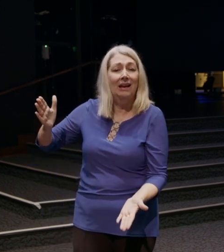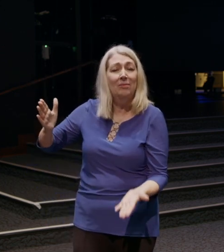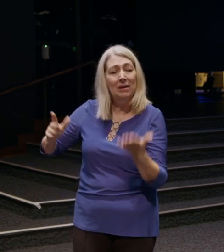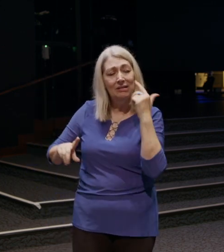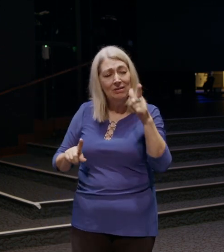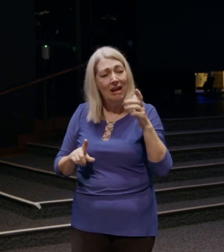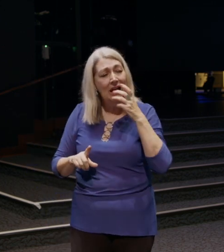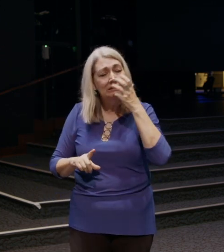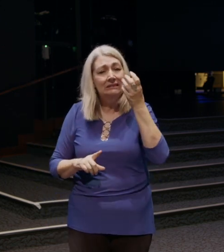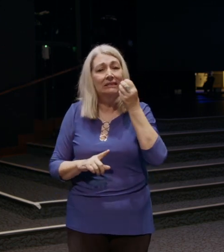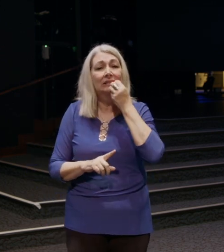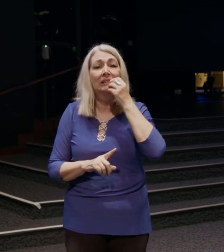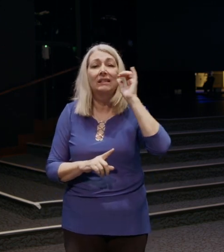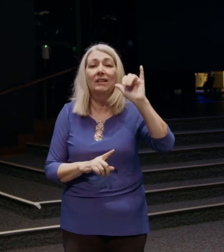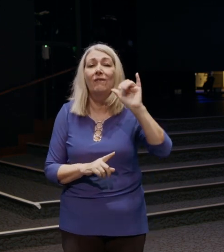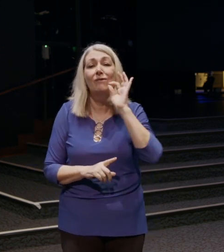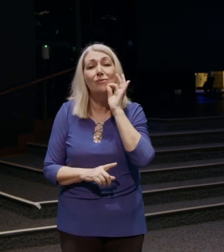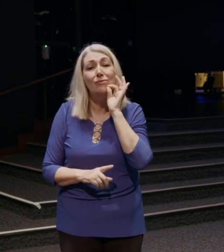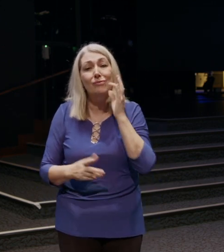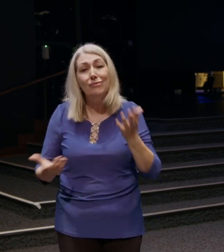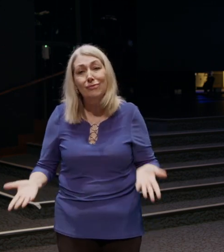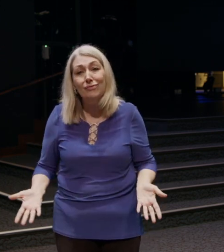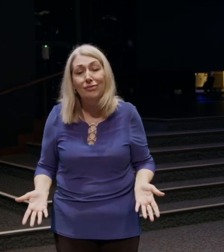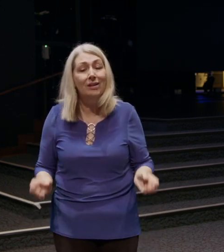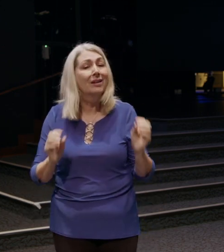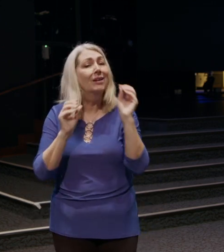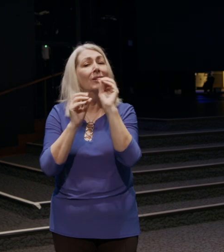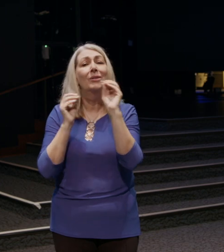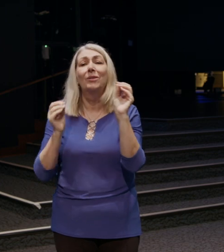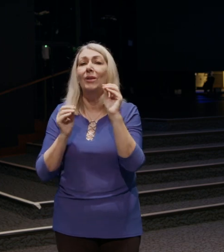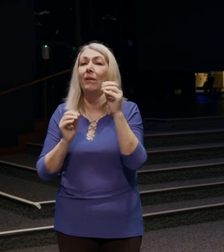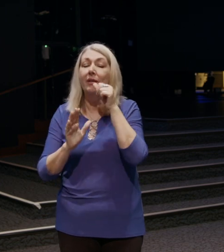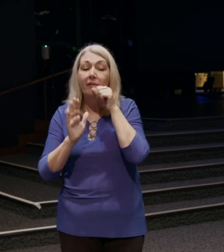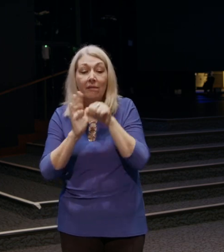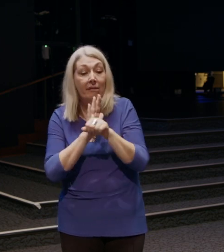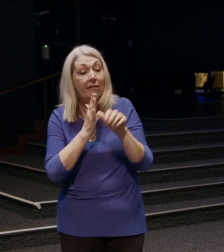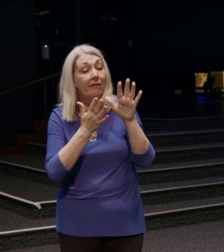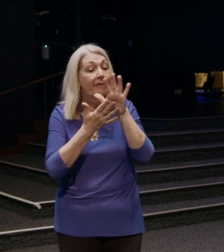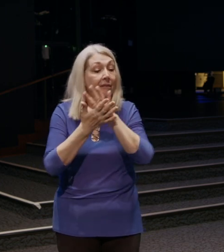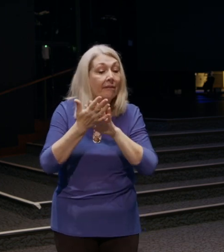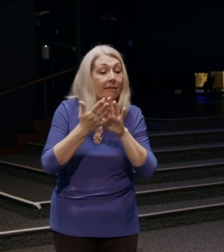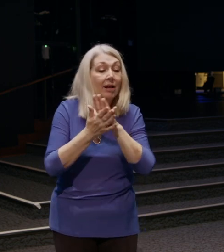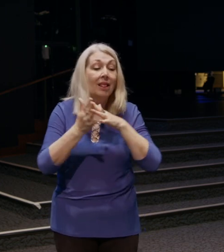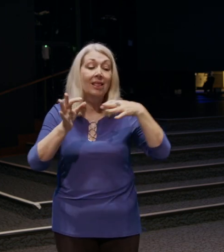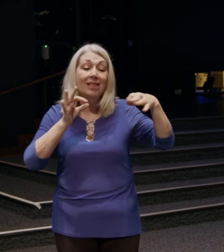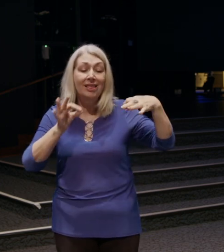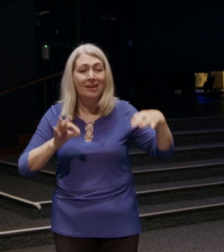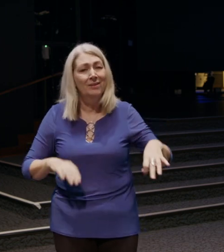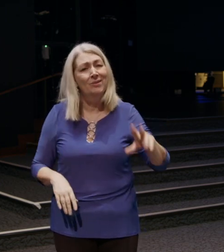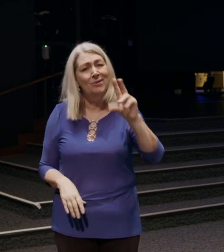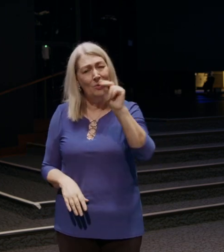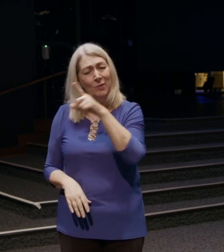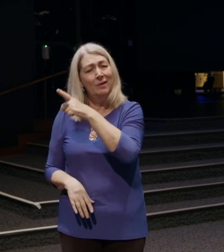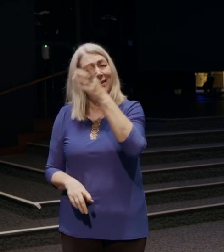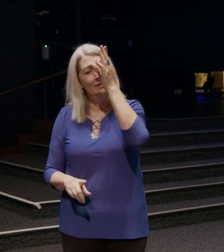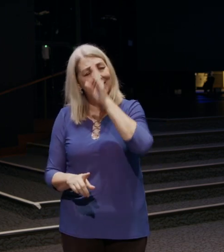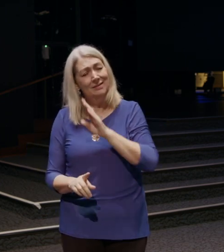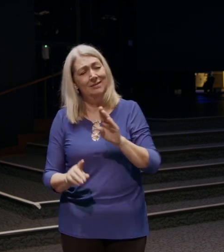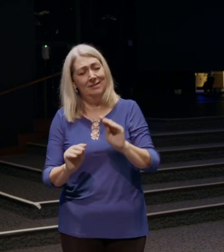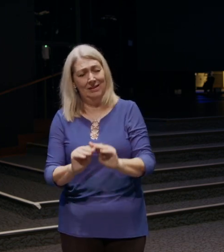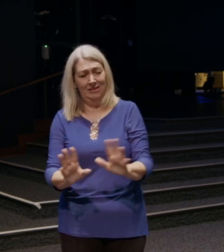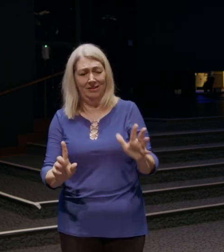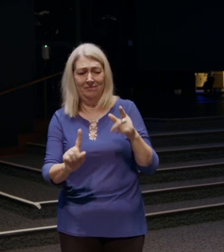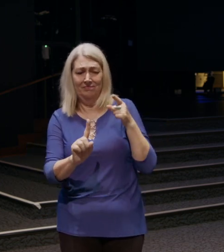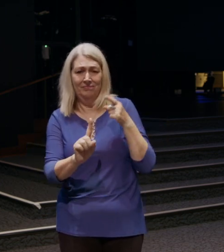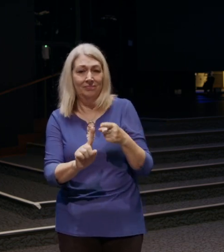relational death. No fine print, no hidden agenda, no loophole, no technicality. God has not